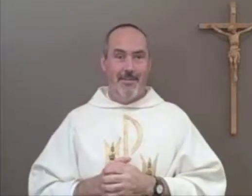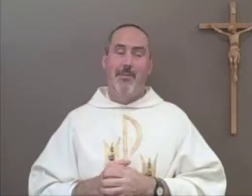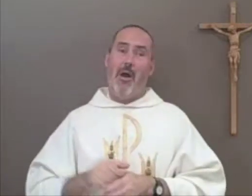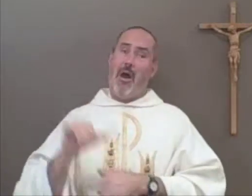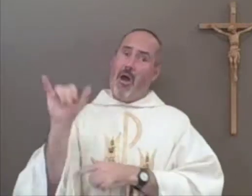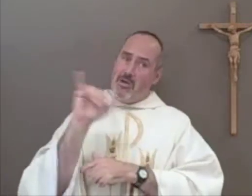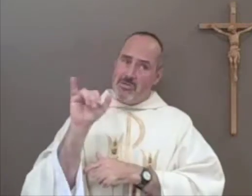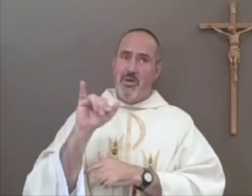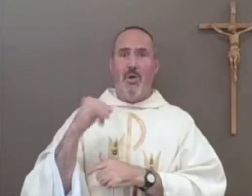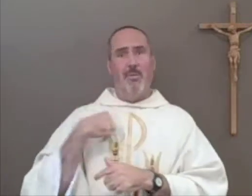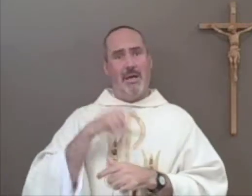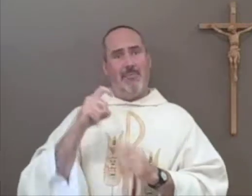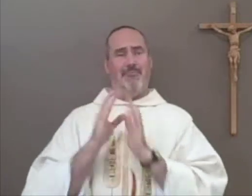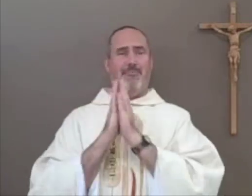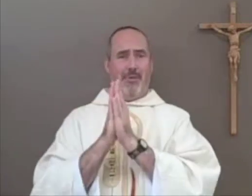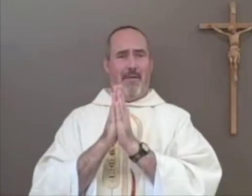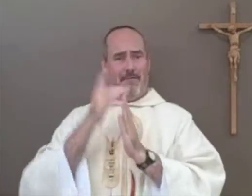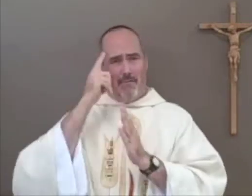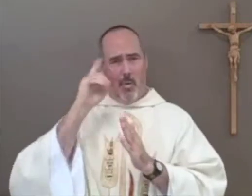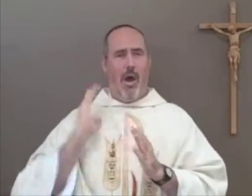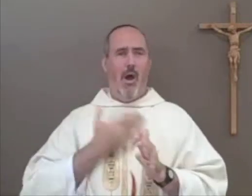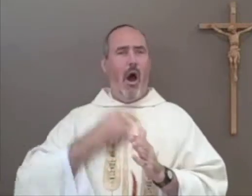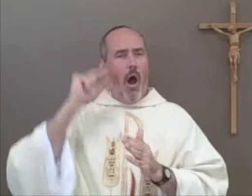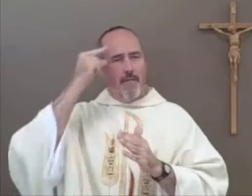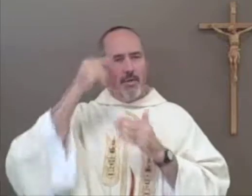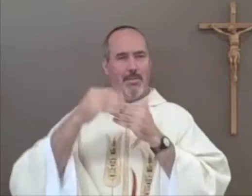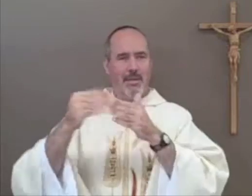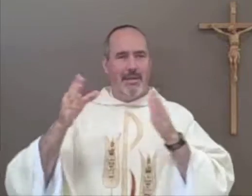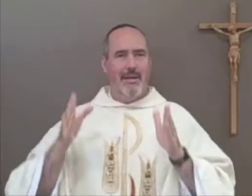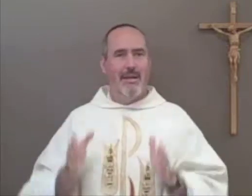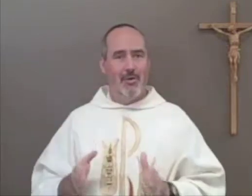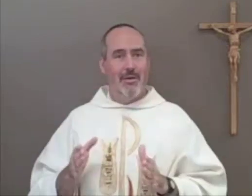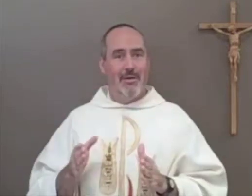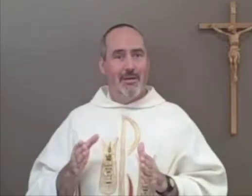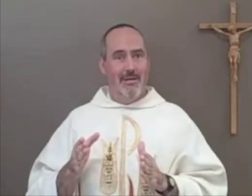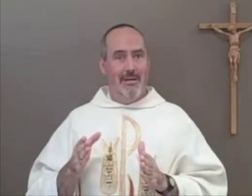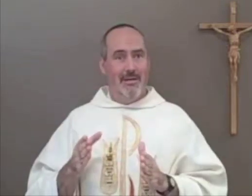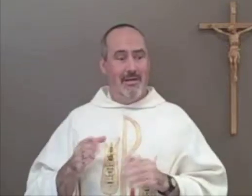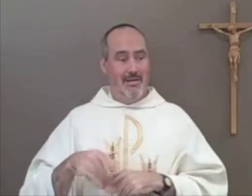dioceses. Also, we need to pray for our government leaders.